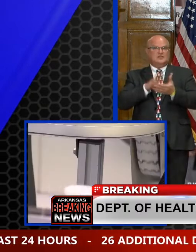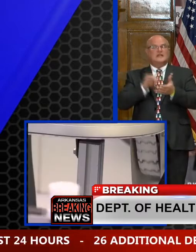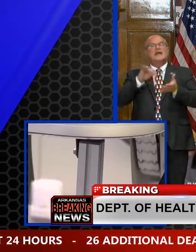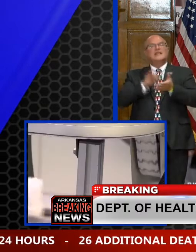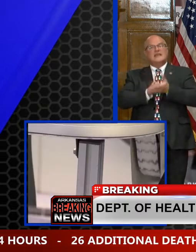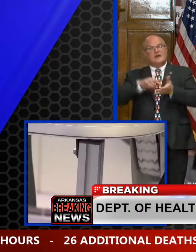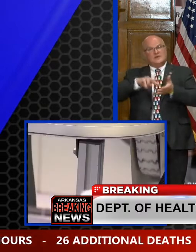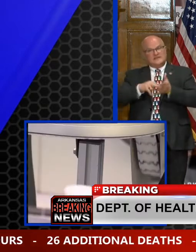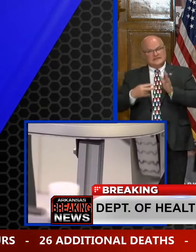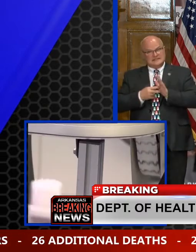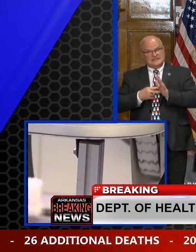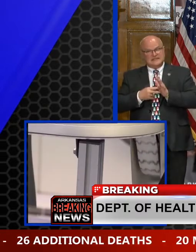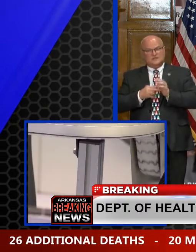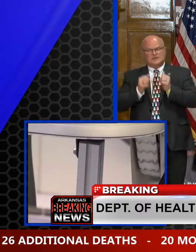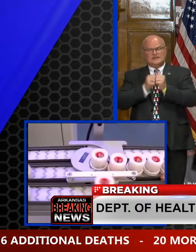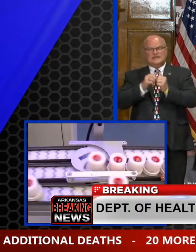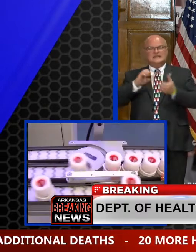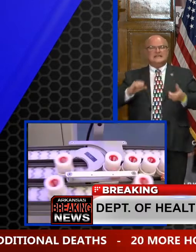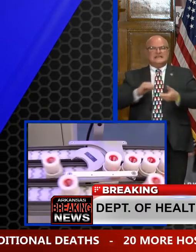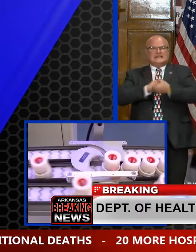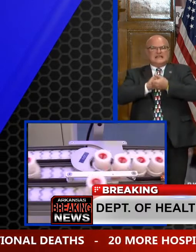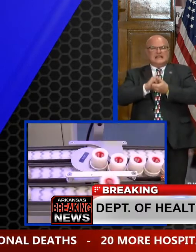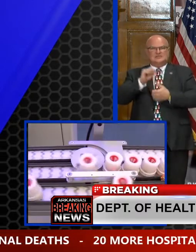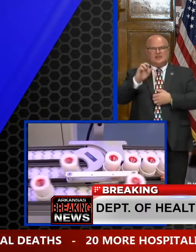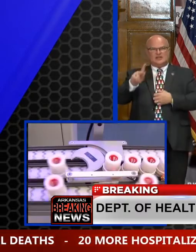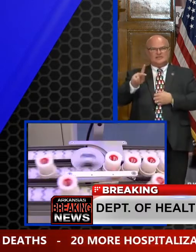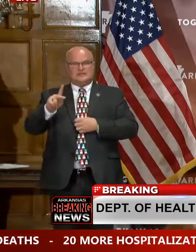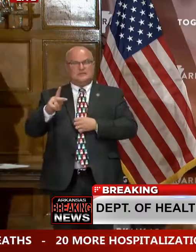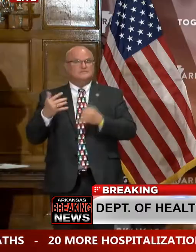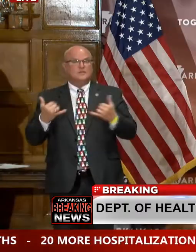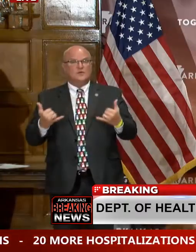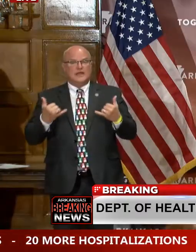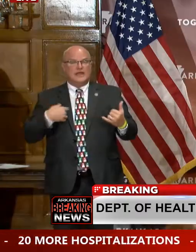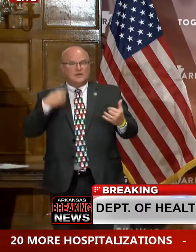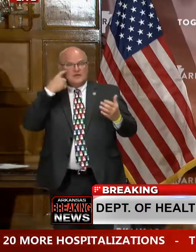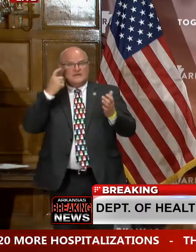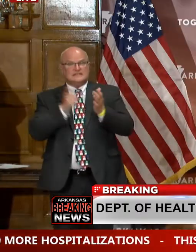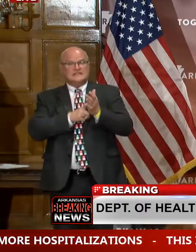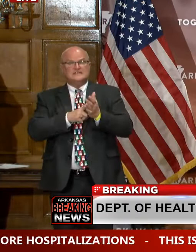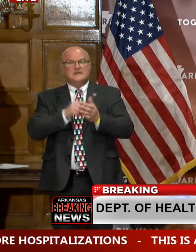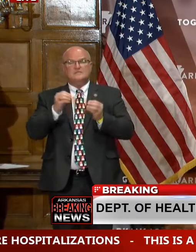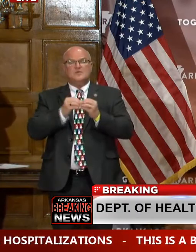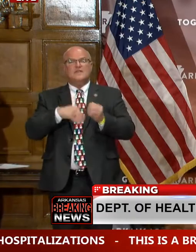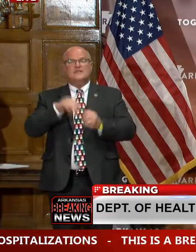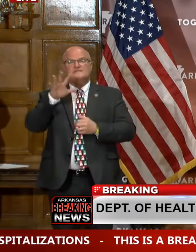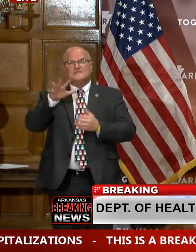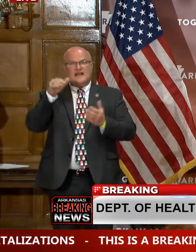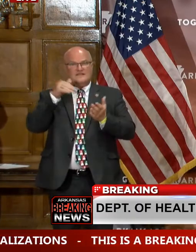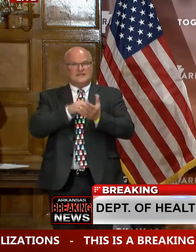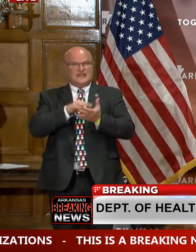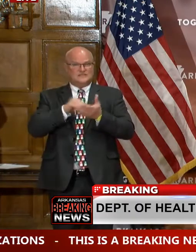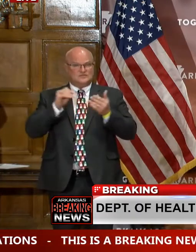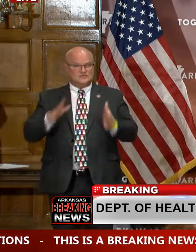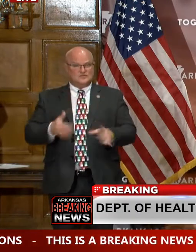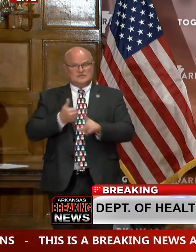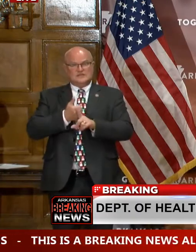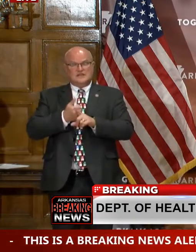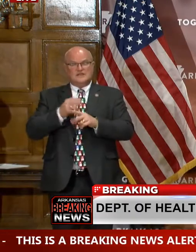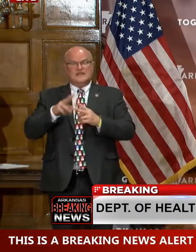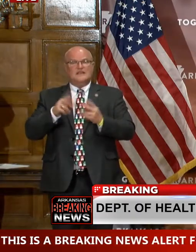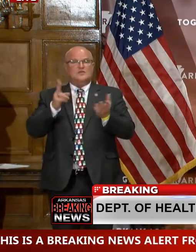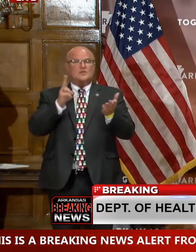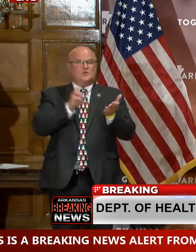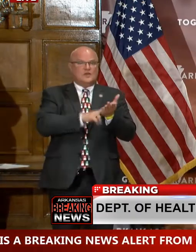intent behind our Engage Arkansas initiative. Right now, we've identified over 5,000 students who are either